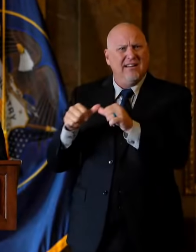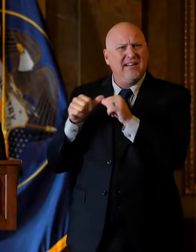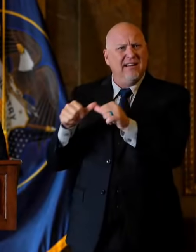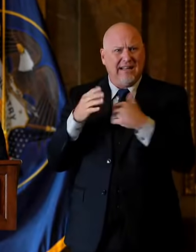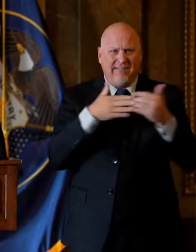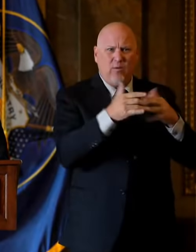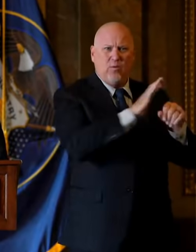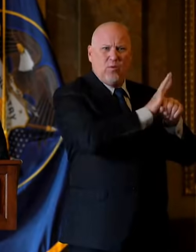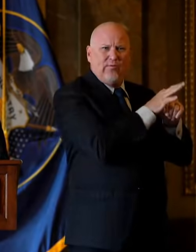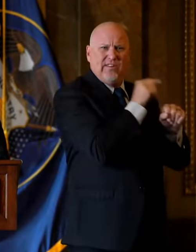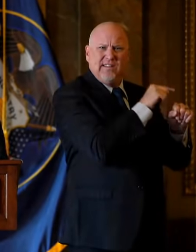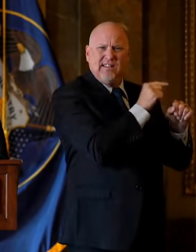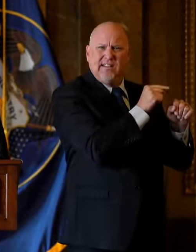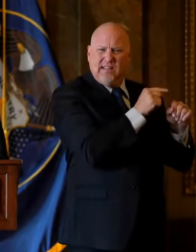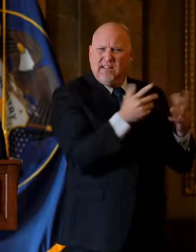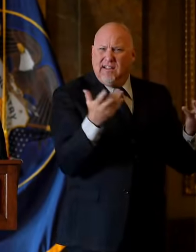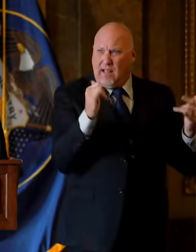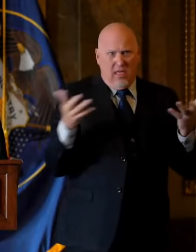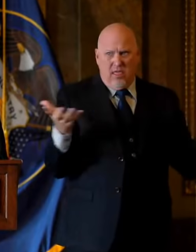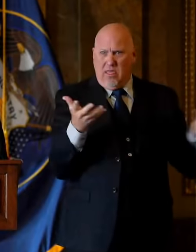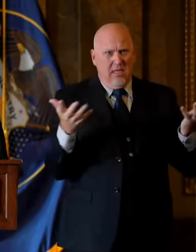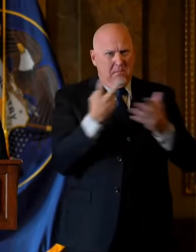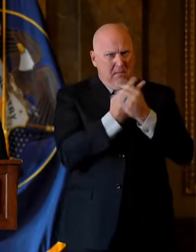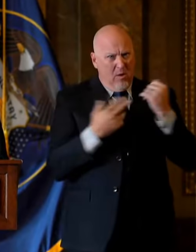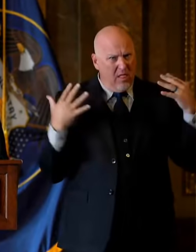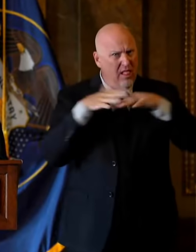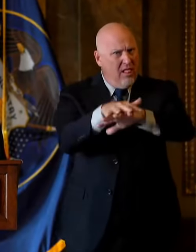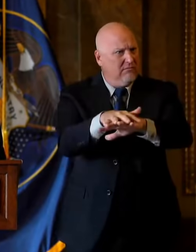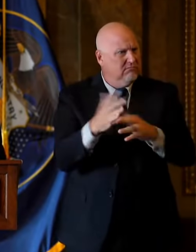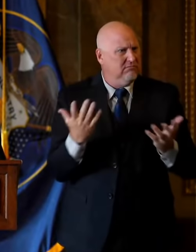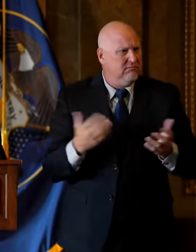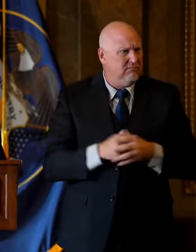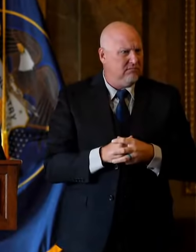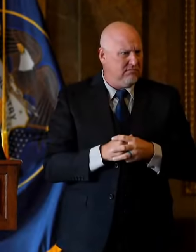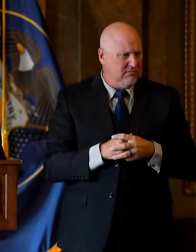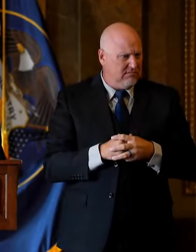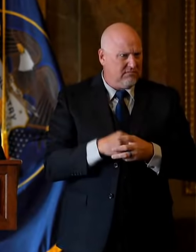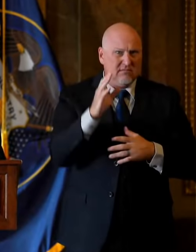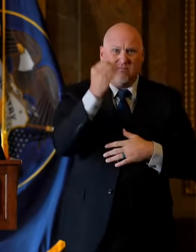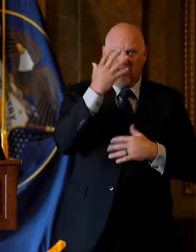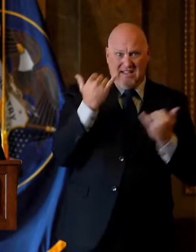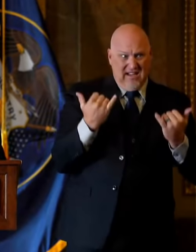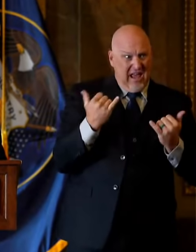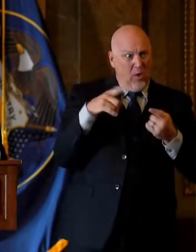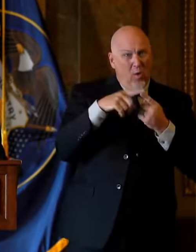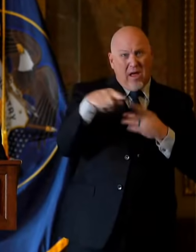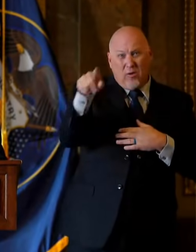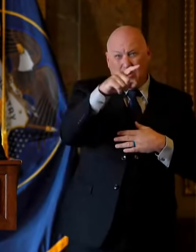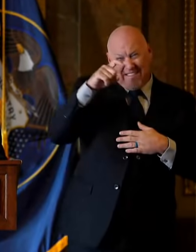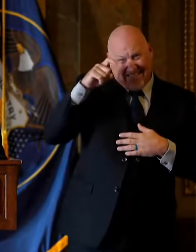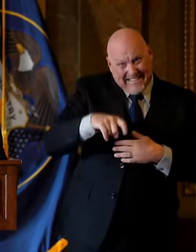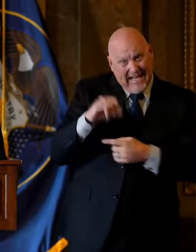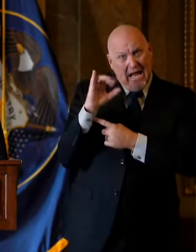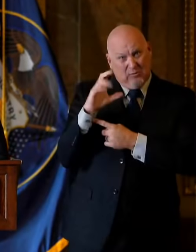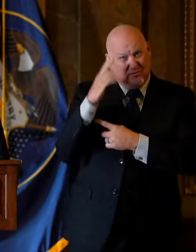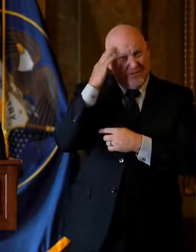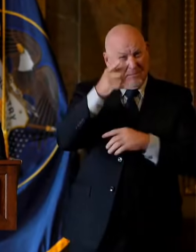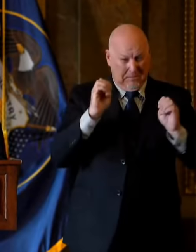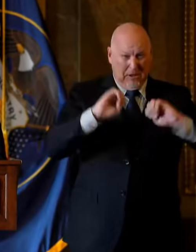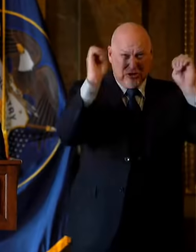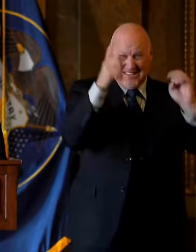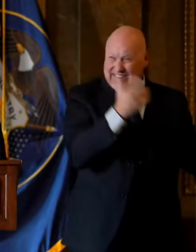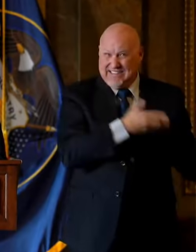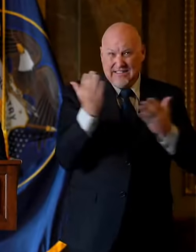with critical care, every minute is precious. Unfortunately, as hospitalizations continue to rise and